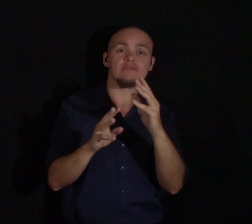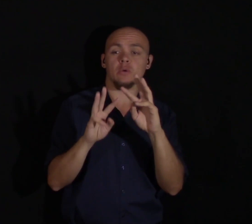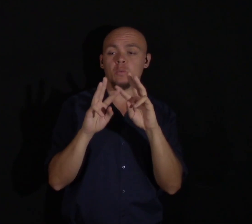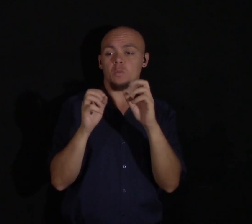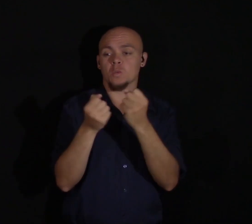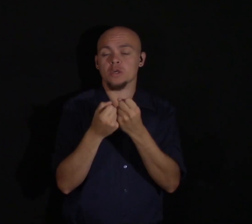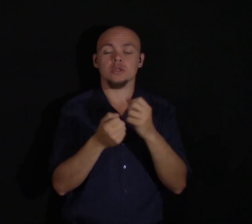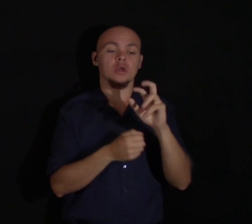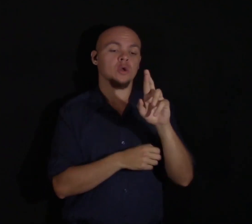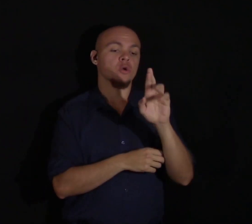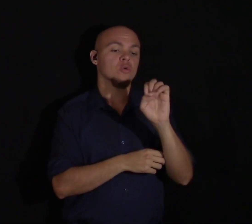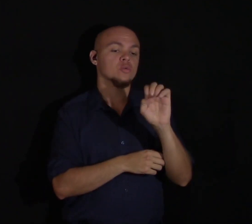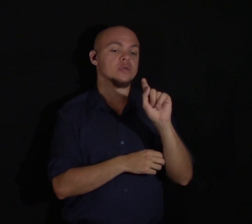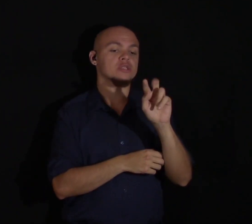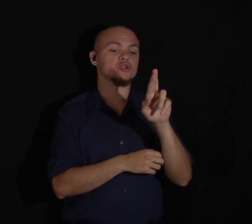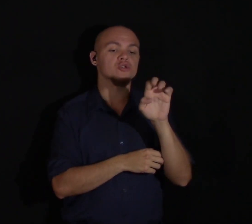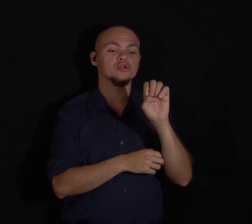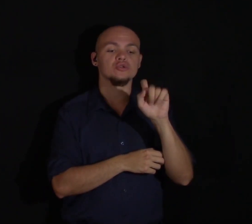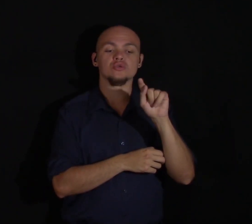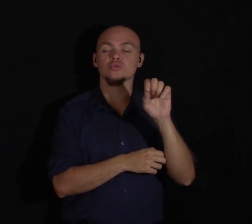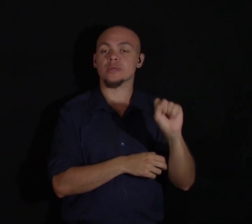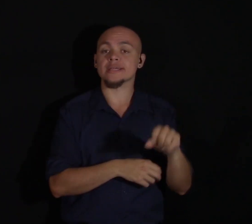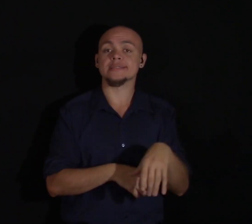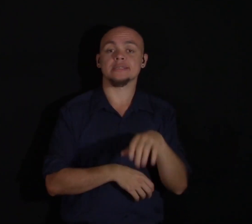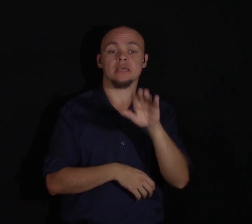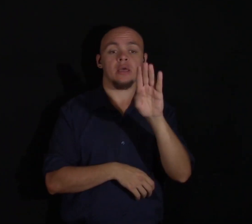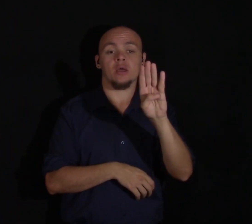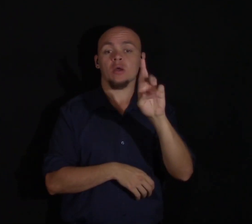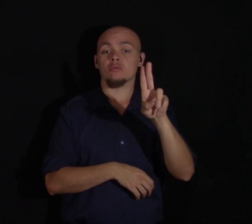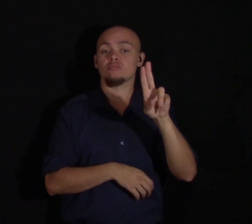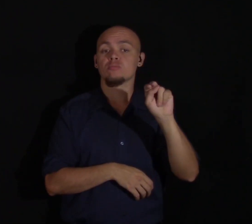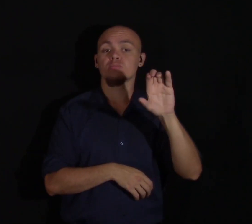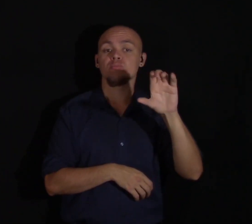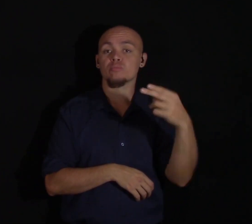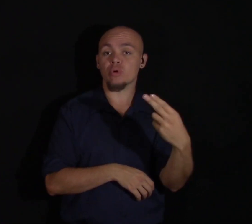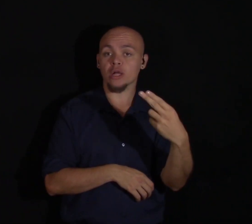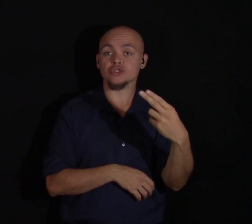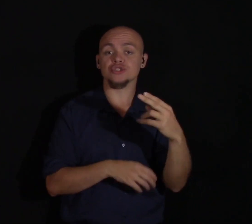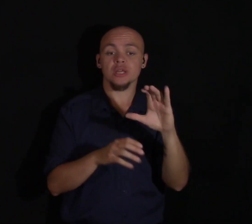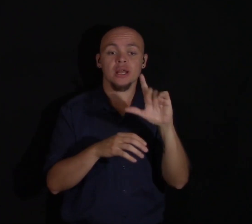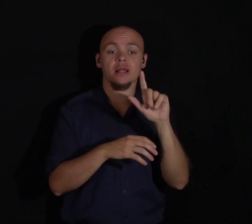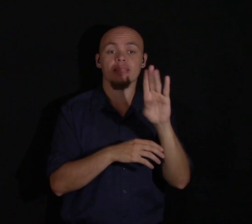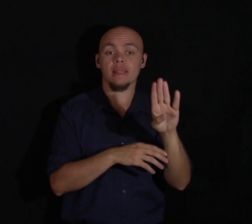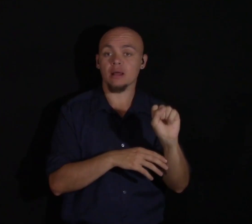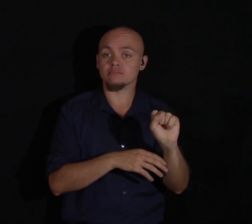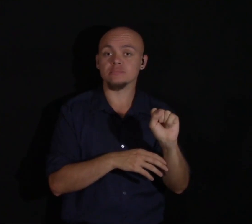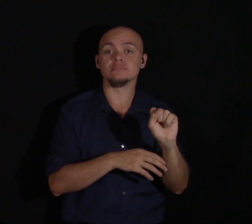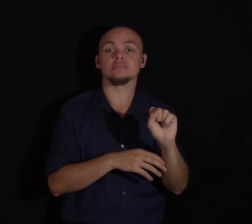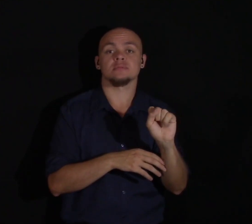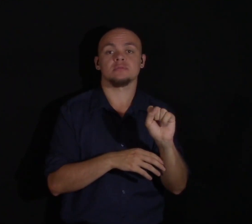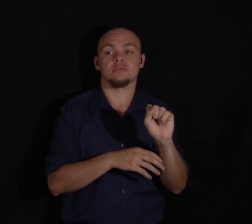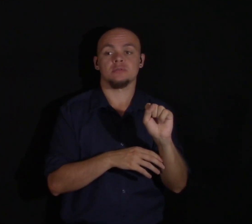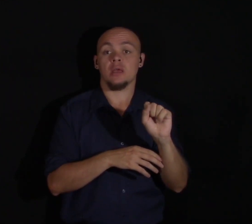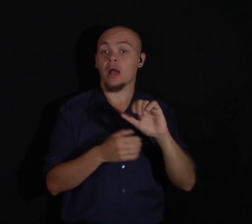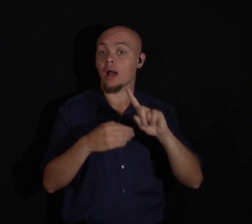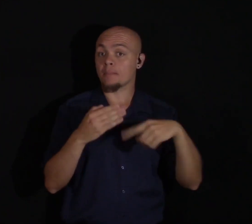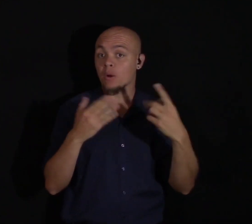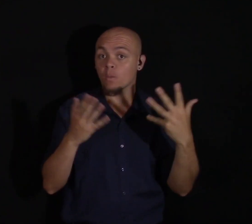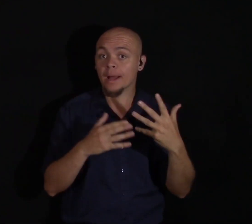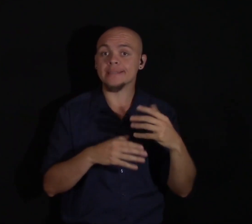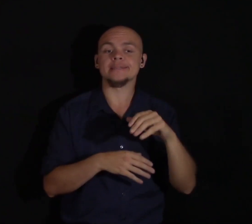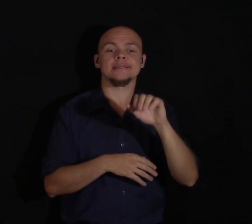retreats, brunch clubs, happy hours, all about love and sex, and led by relationship